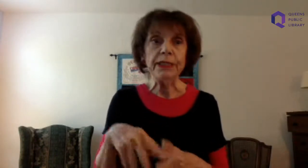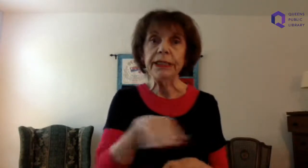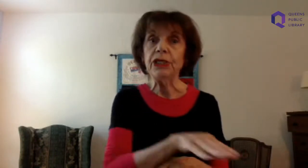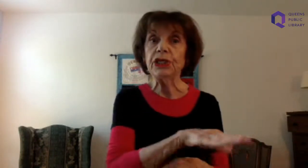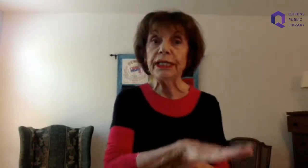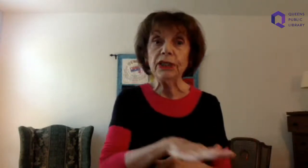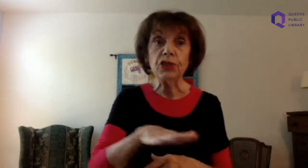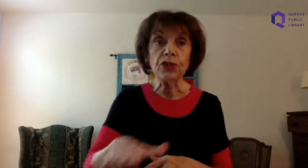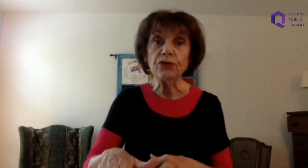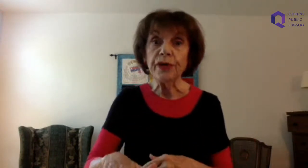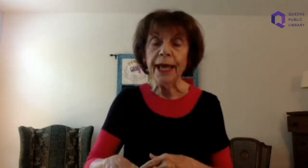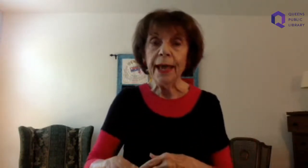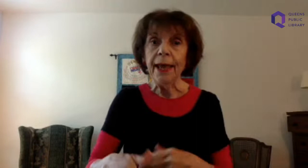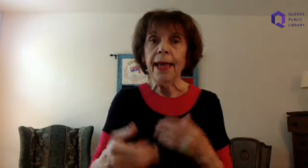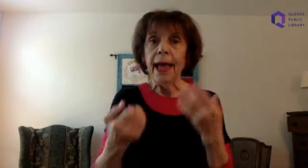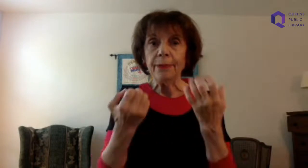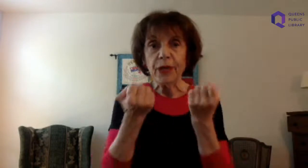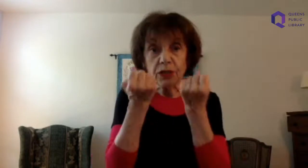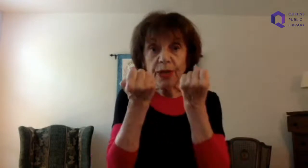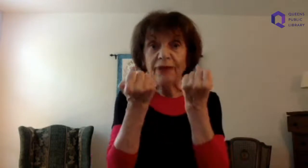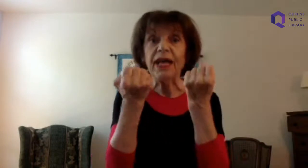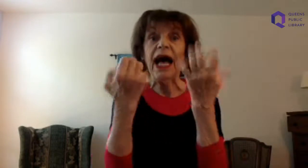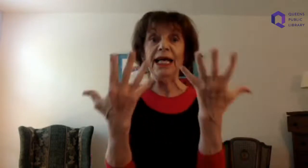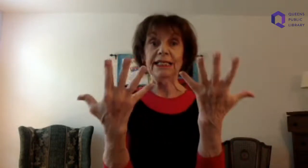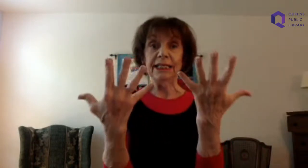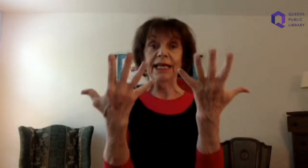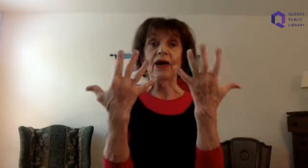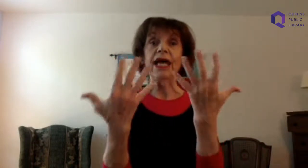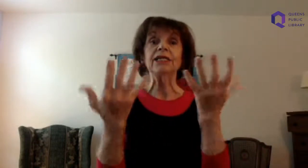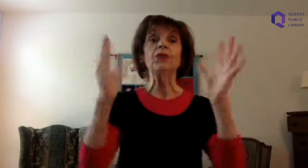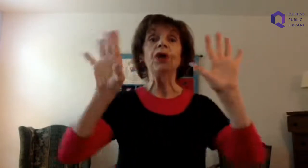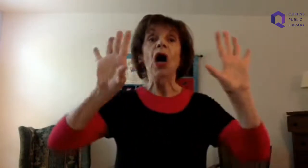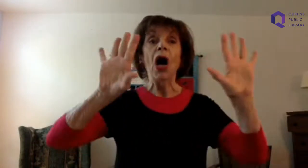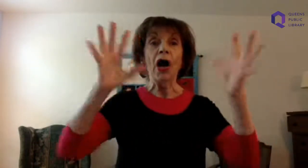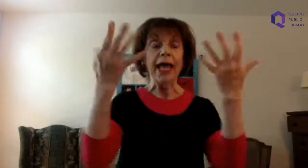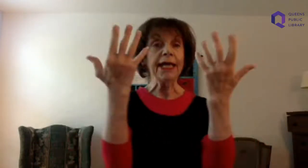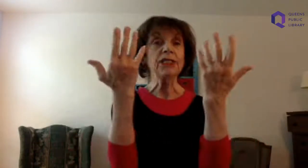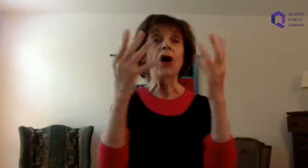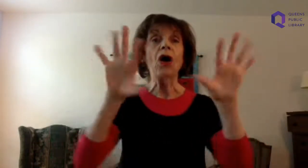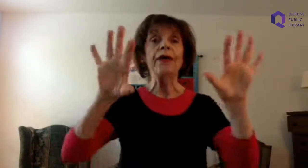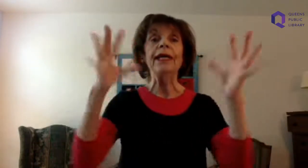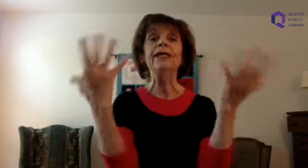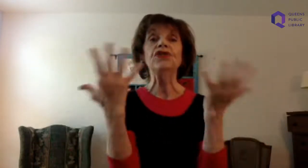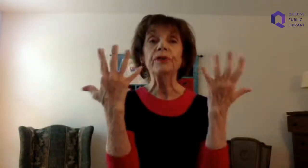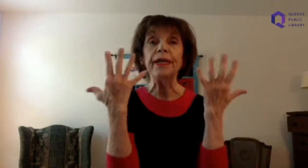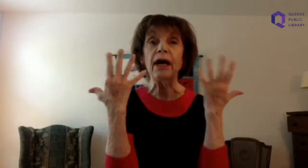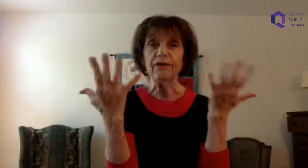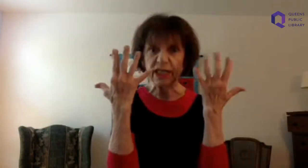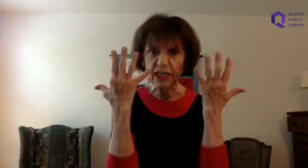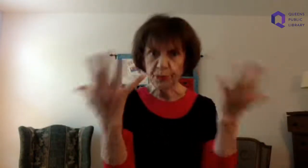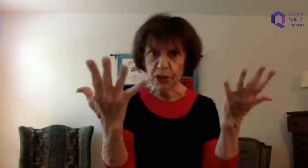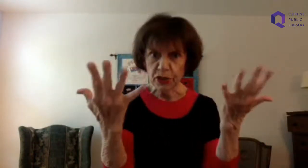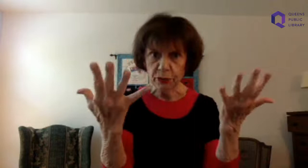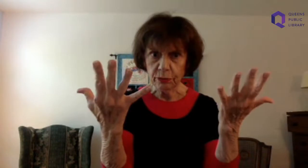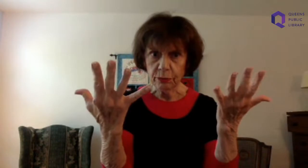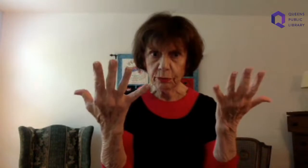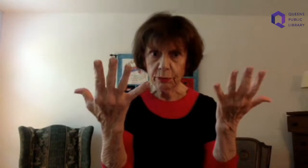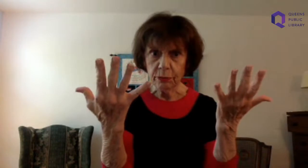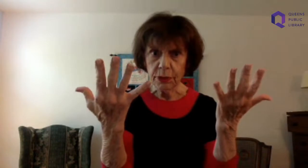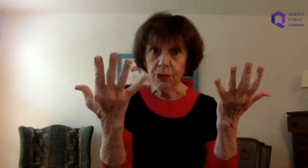teach little children. And because we have to isolate our hands, our hands are an instrument of expression.